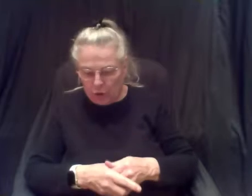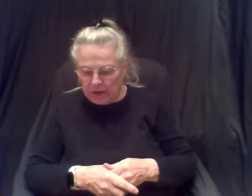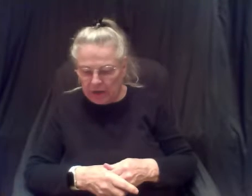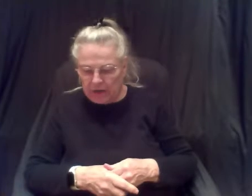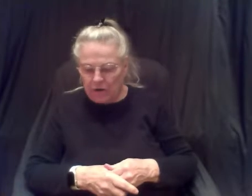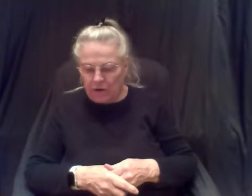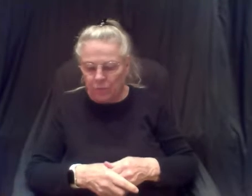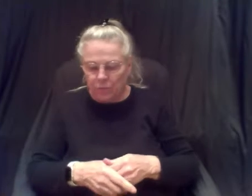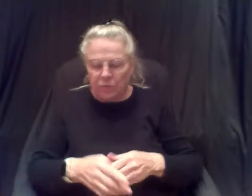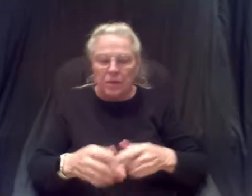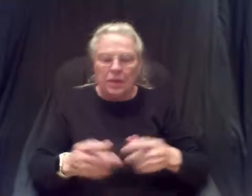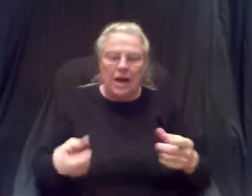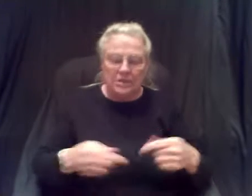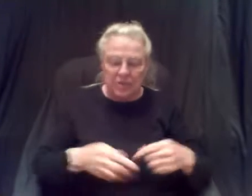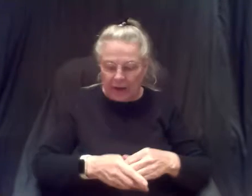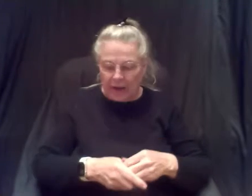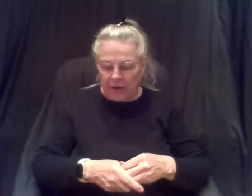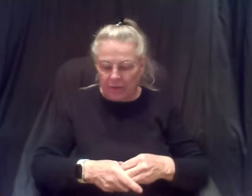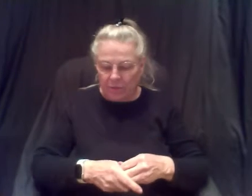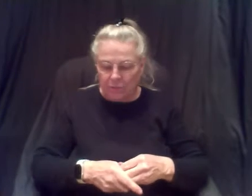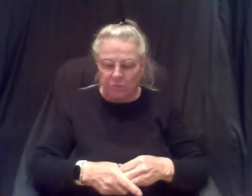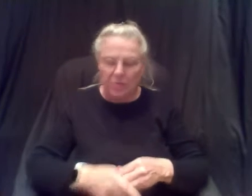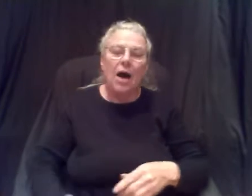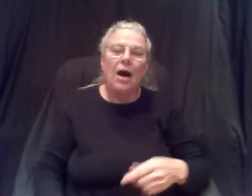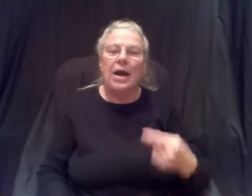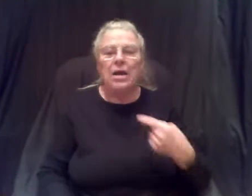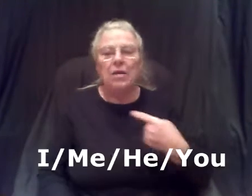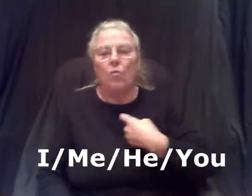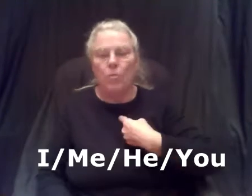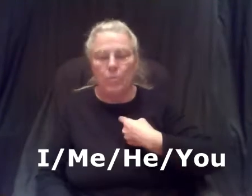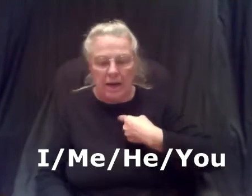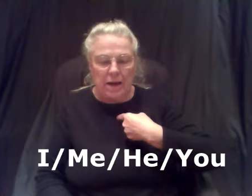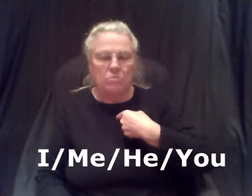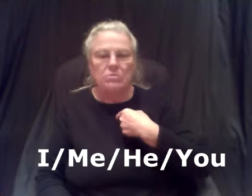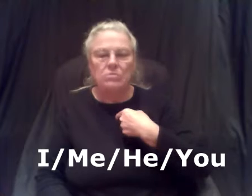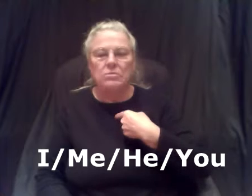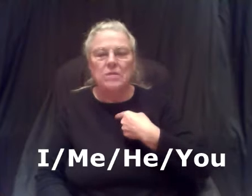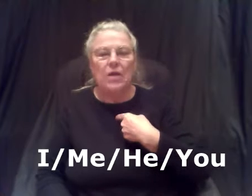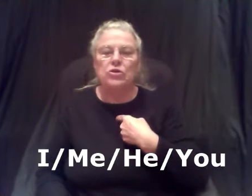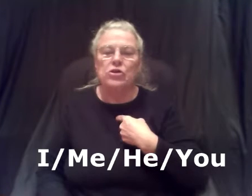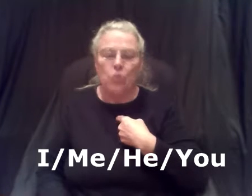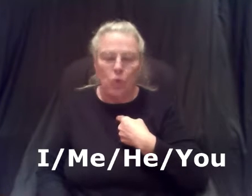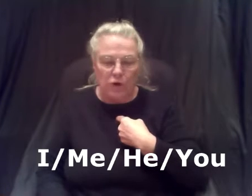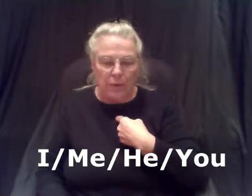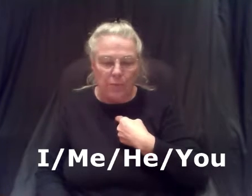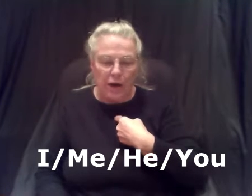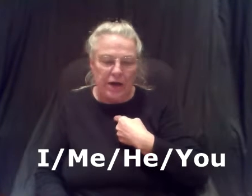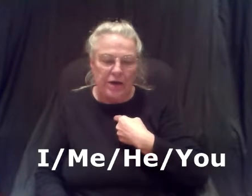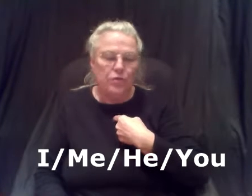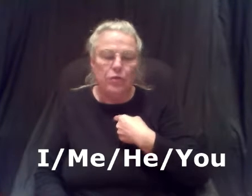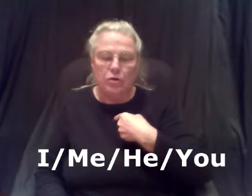need to know. As a beginner, I or me, and you're just going to be pointing to